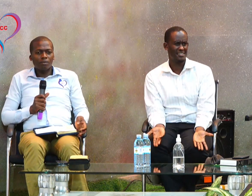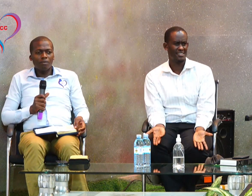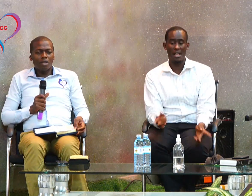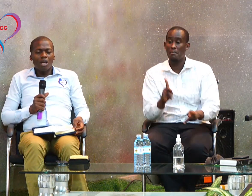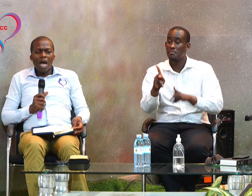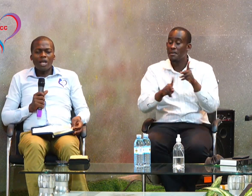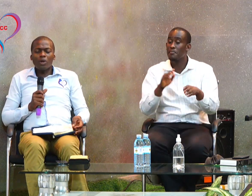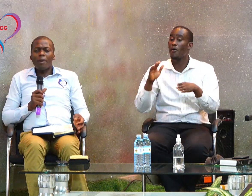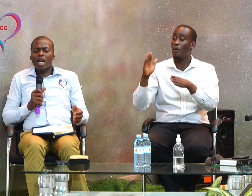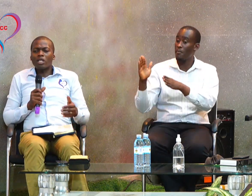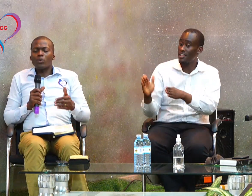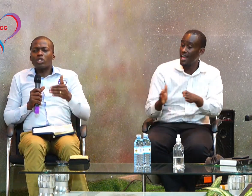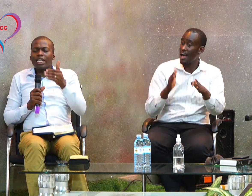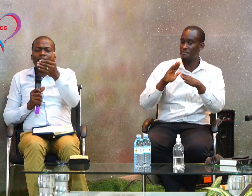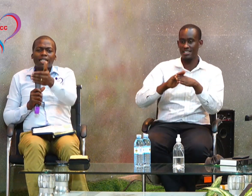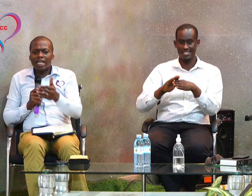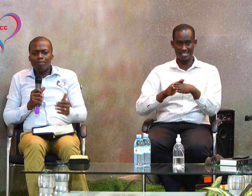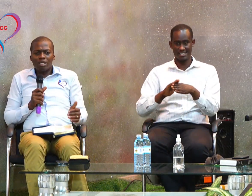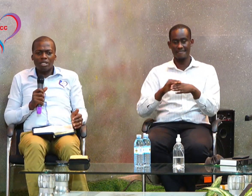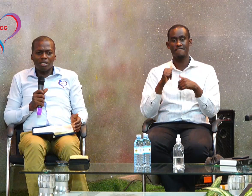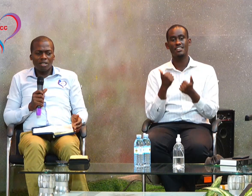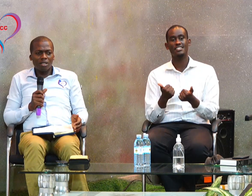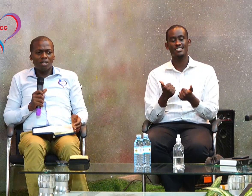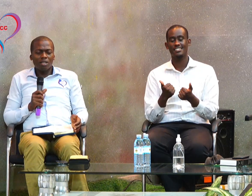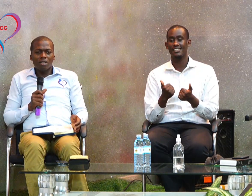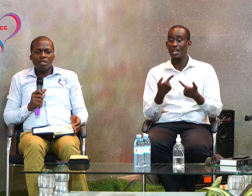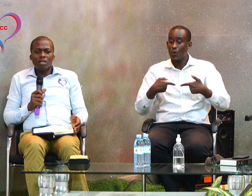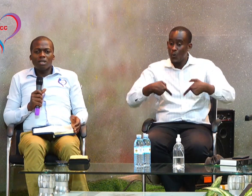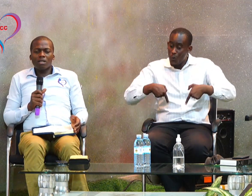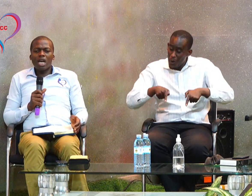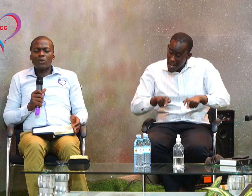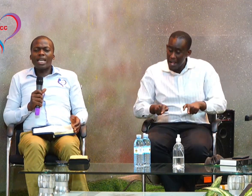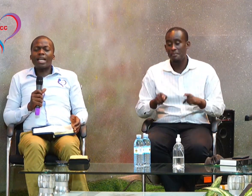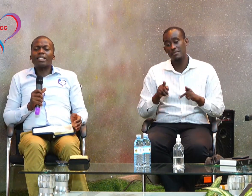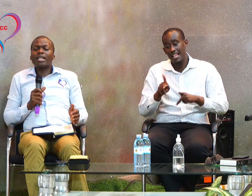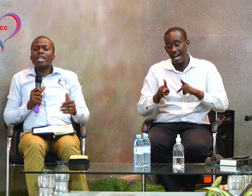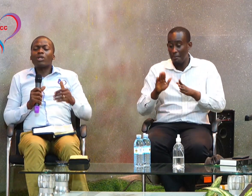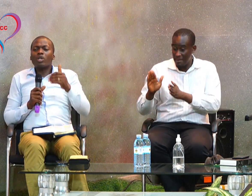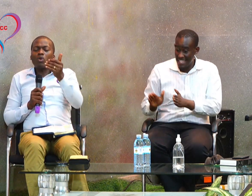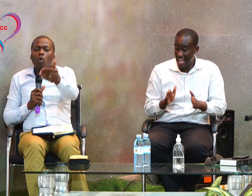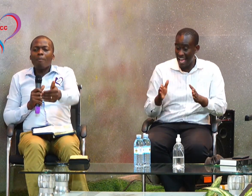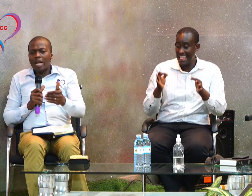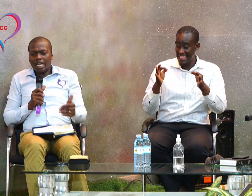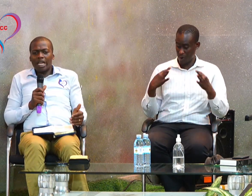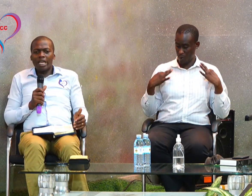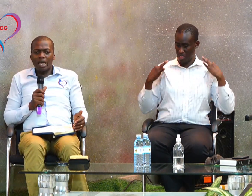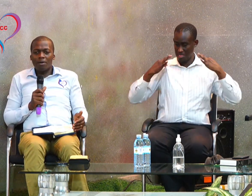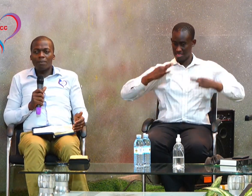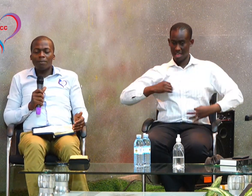for businesses. We plan for what we are going to put on tomorrow. We plan what we